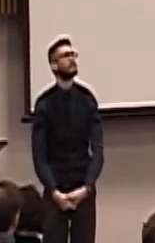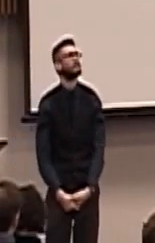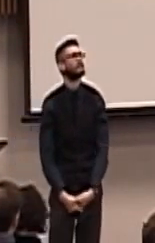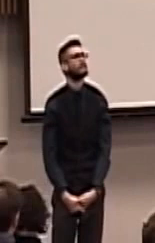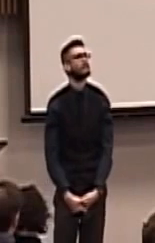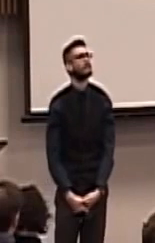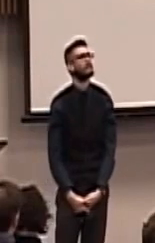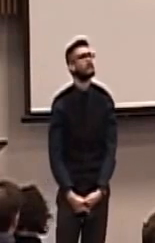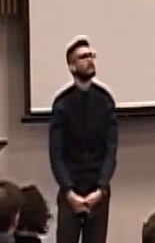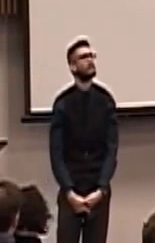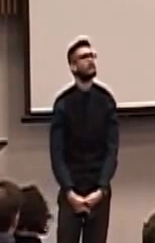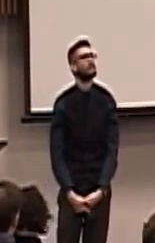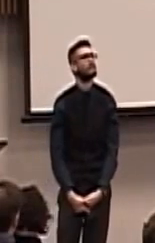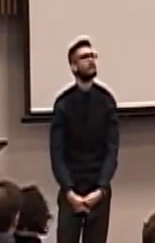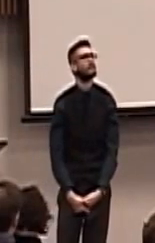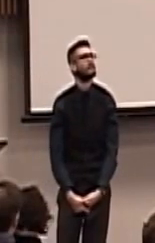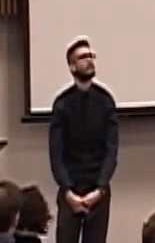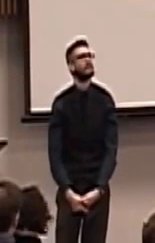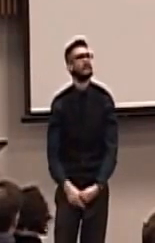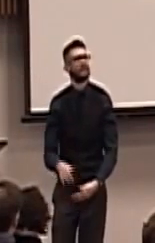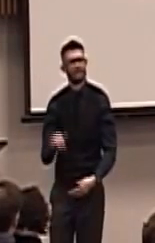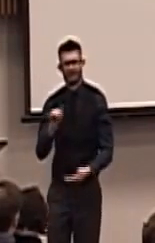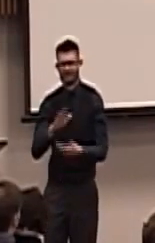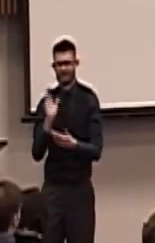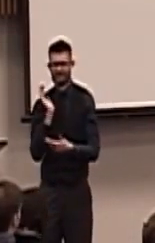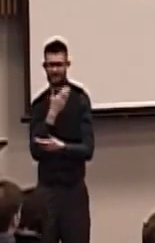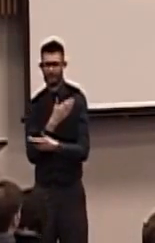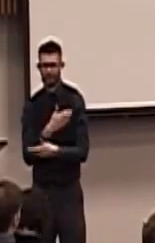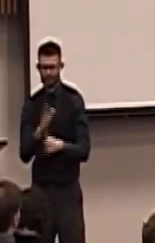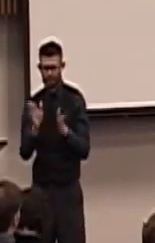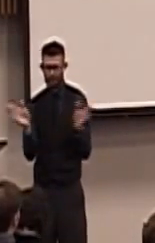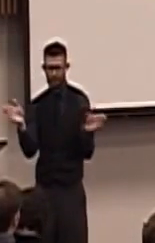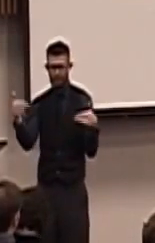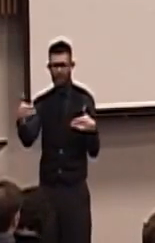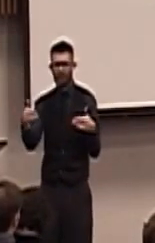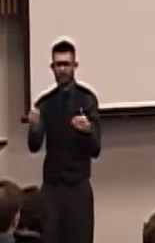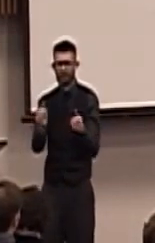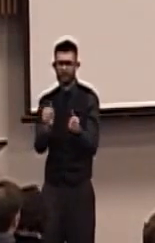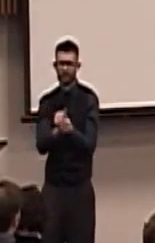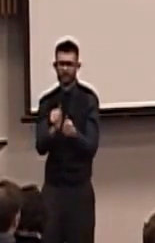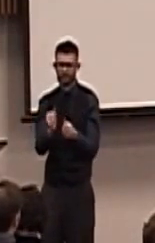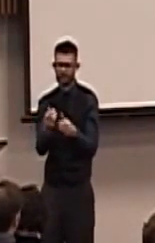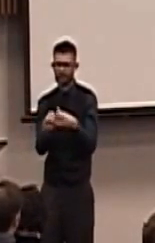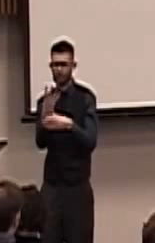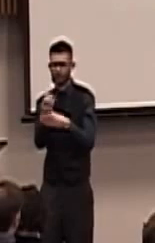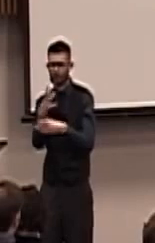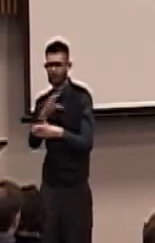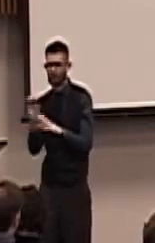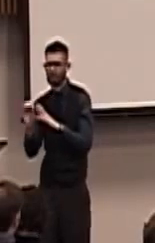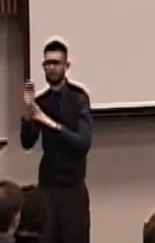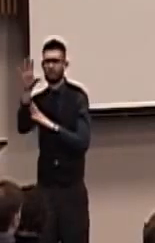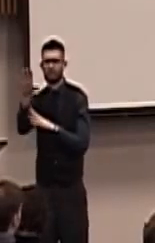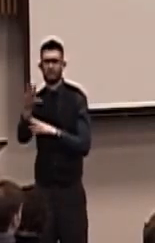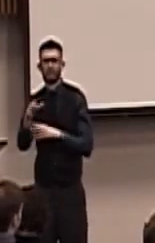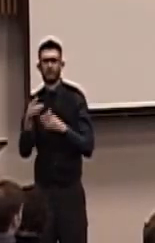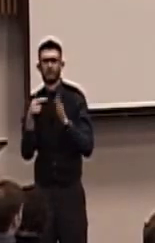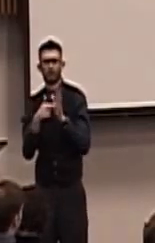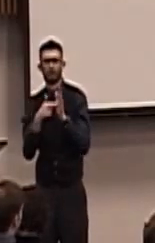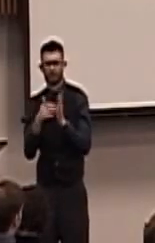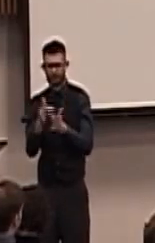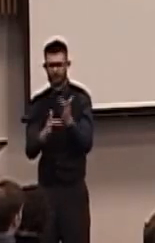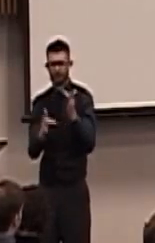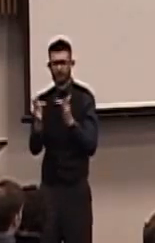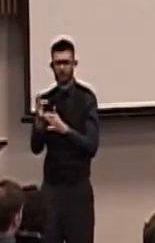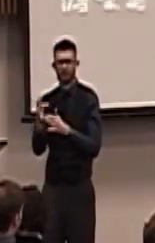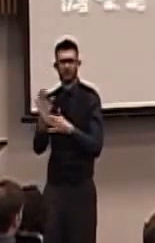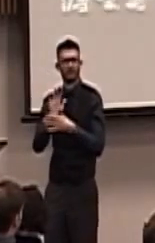There's the little gospel presenter waiting for it to get dark enough to show the Jesus film.